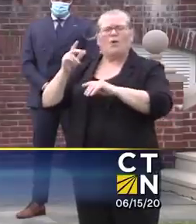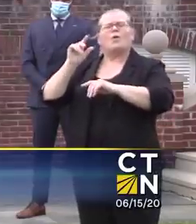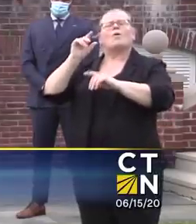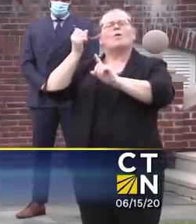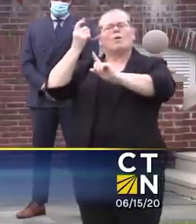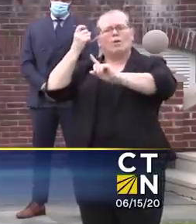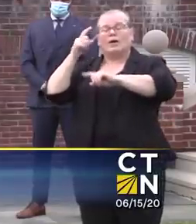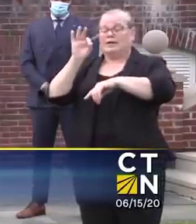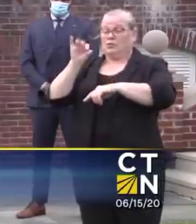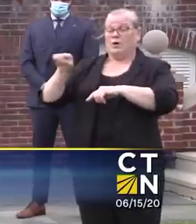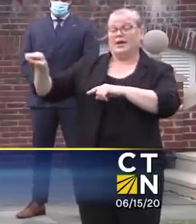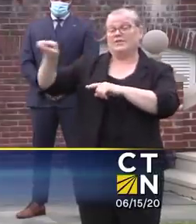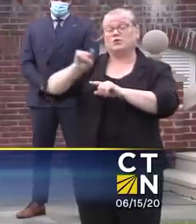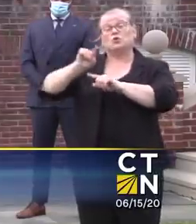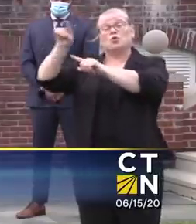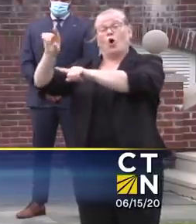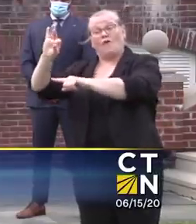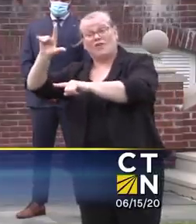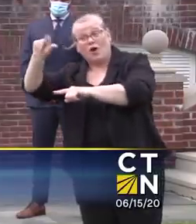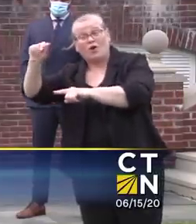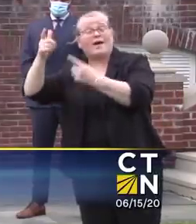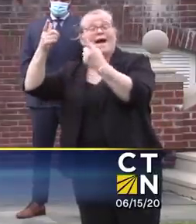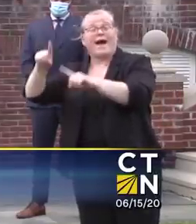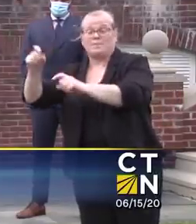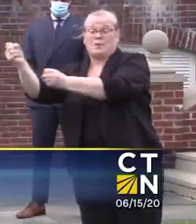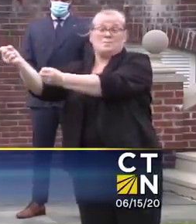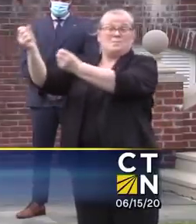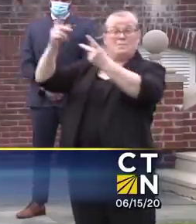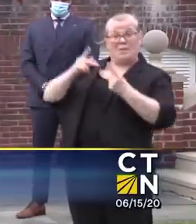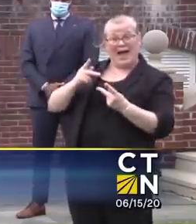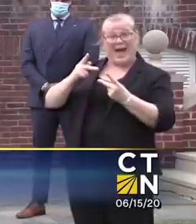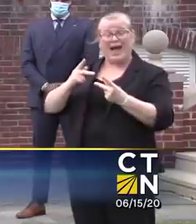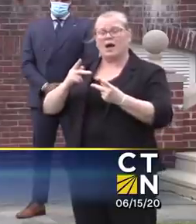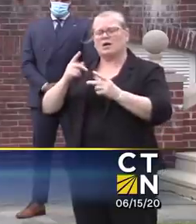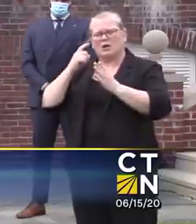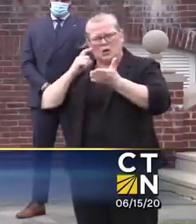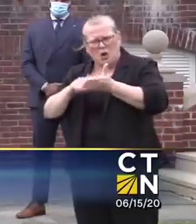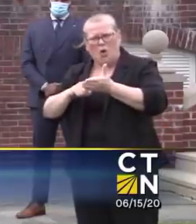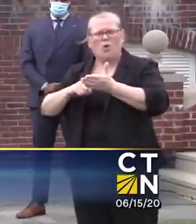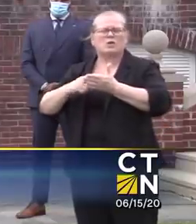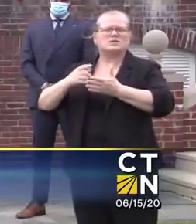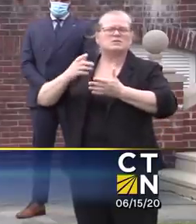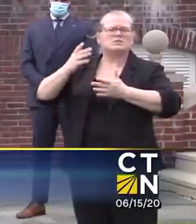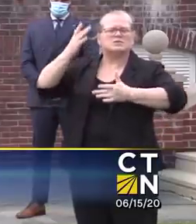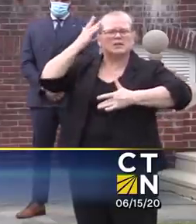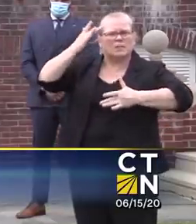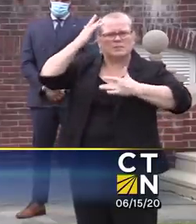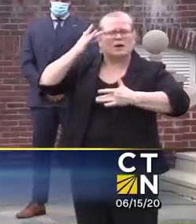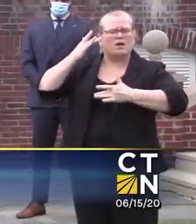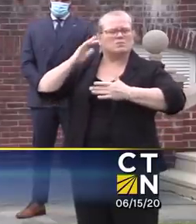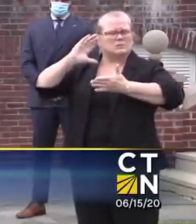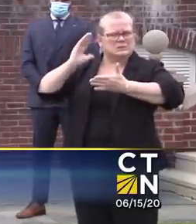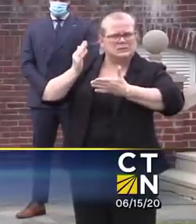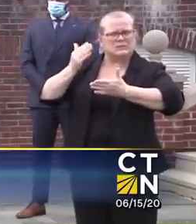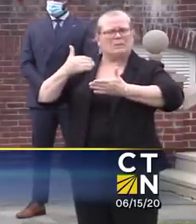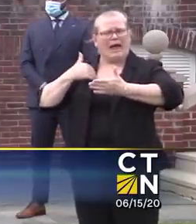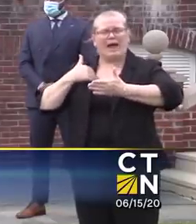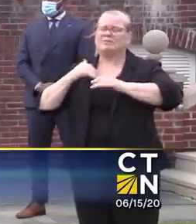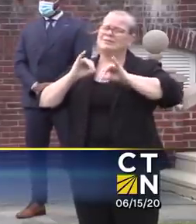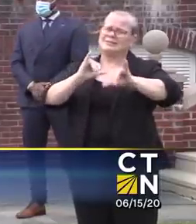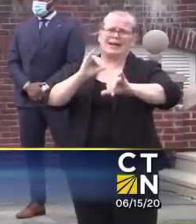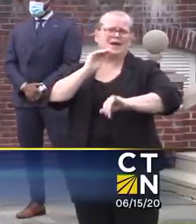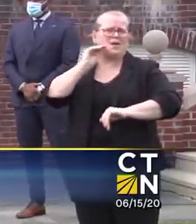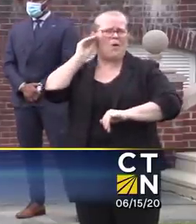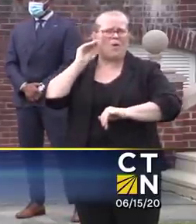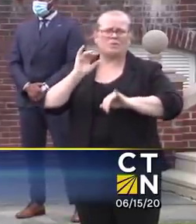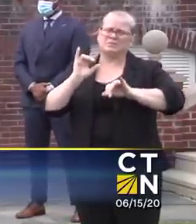back from Florida and you're showing any symptoms at all, stay home, self-quarantine, absolutely. Governor, we're